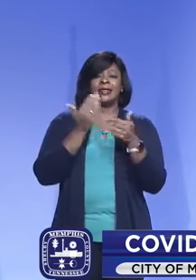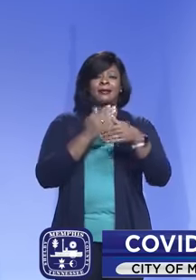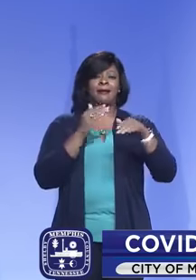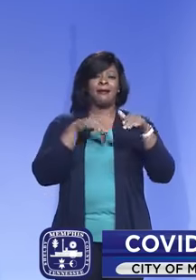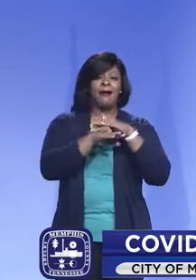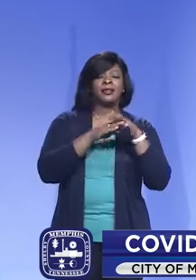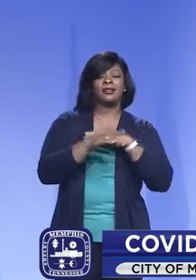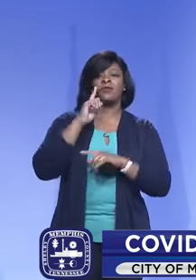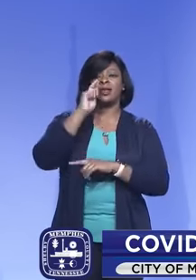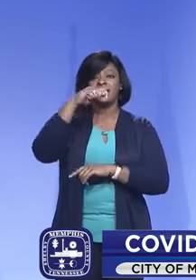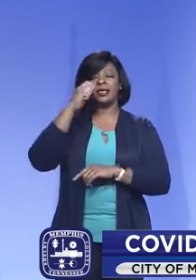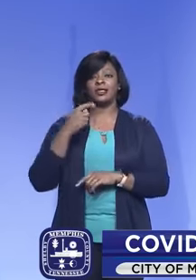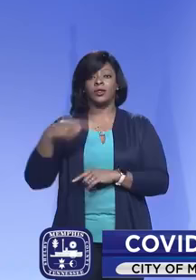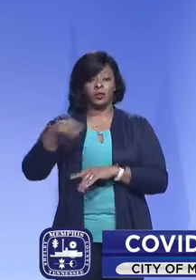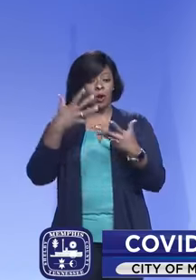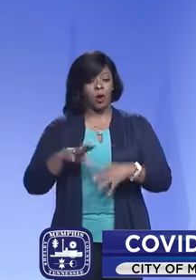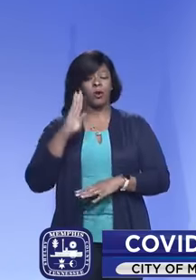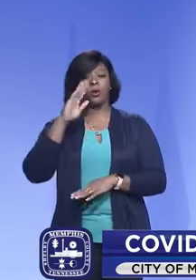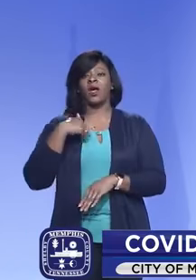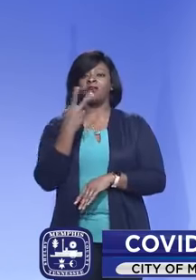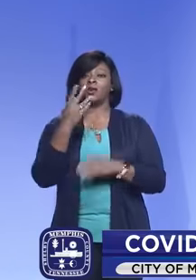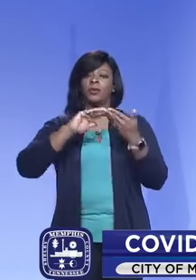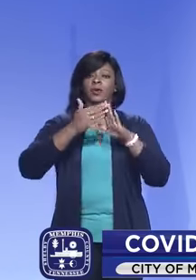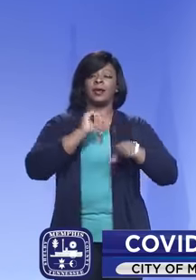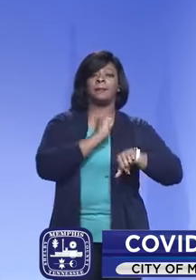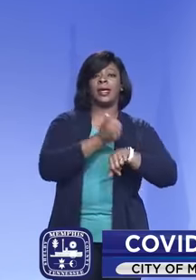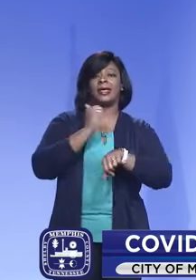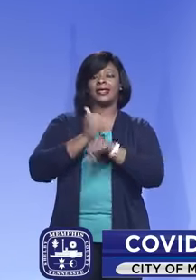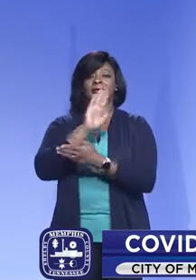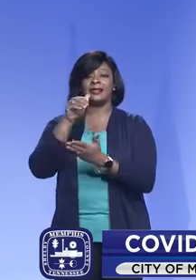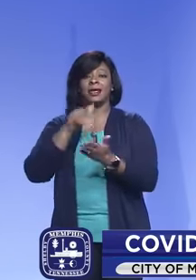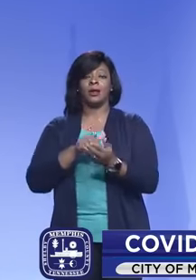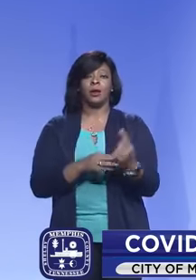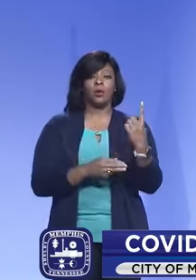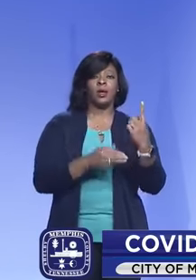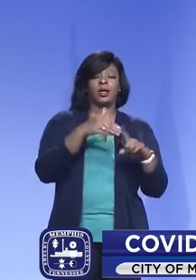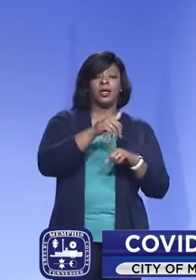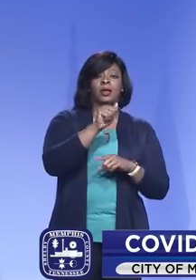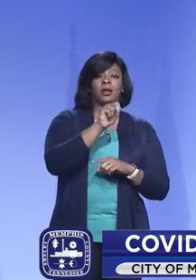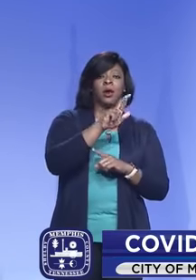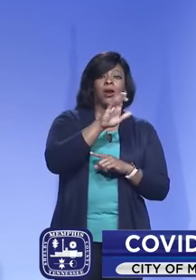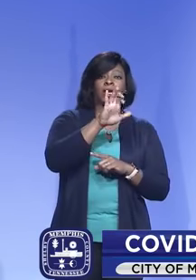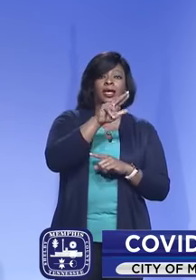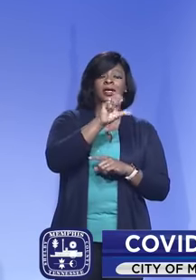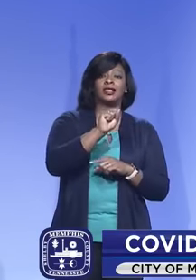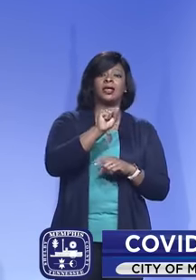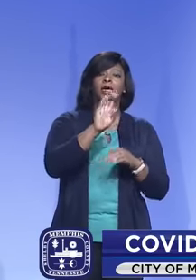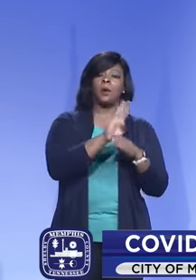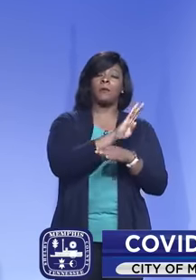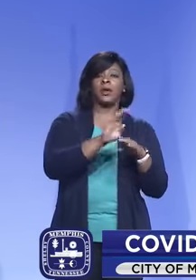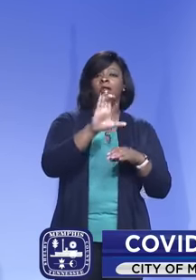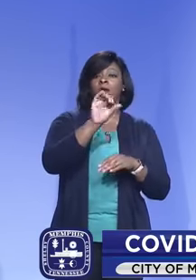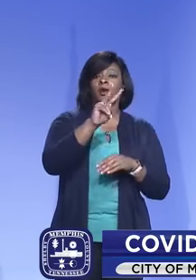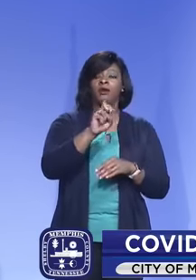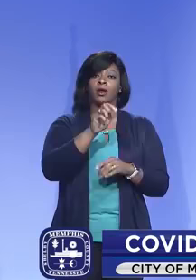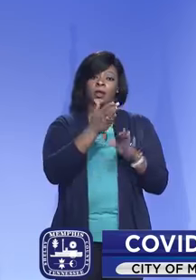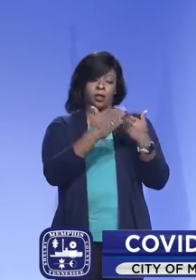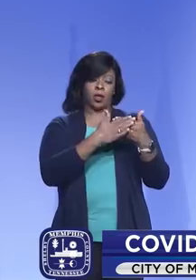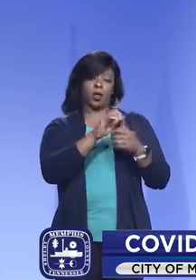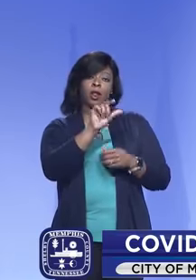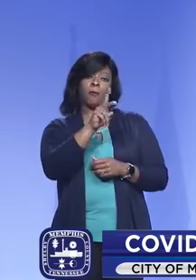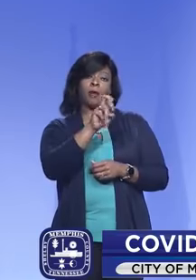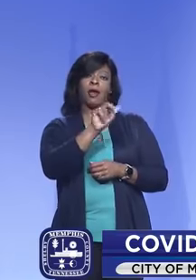testing. As you know, we have 2 community-based testing sites. There is one at RKS Commercial Cove just off Lamar Avenue,